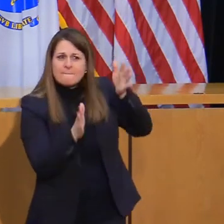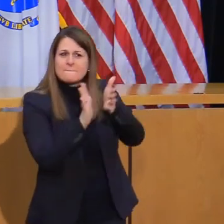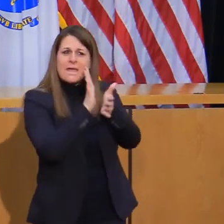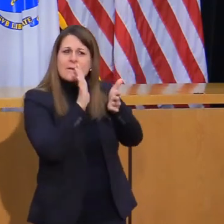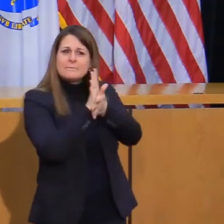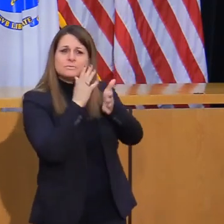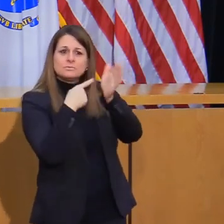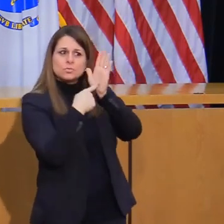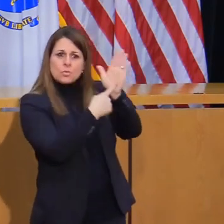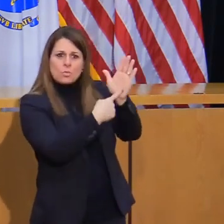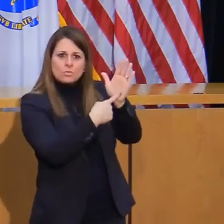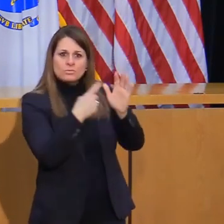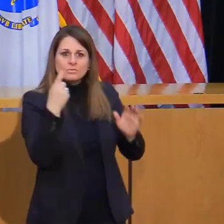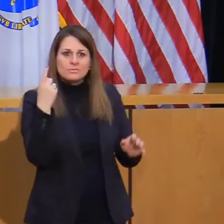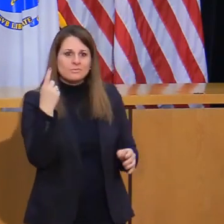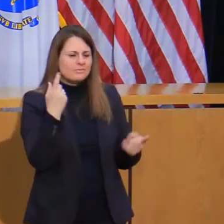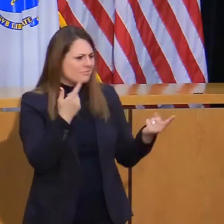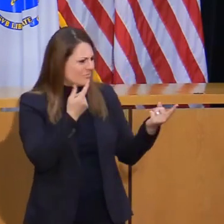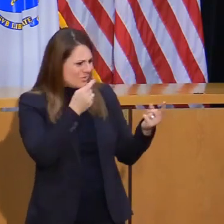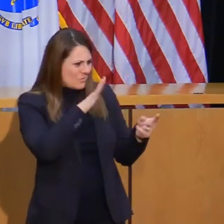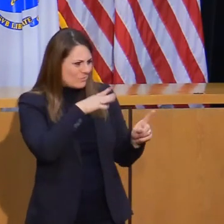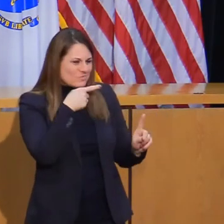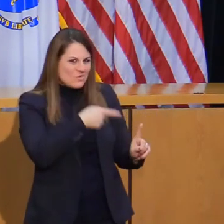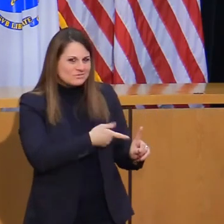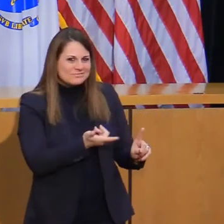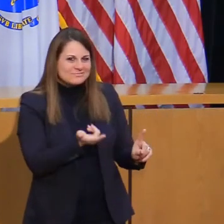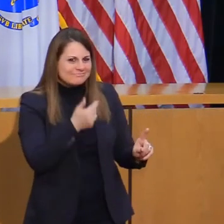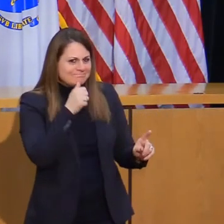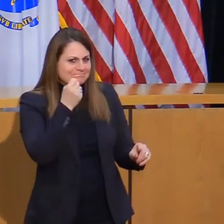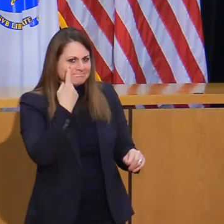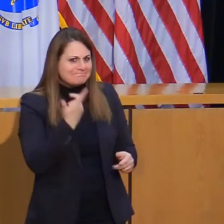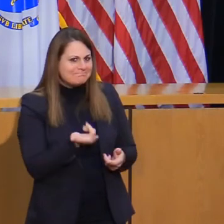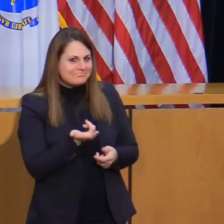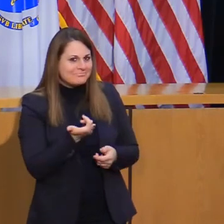Steph, I don't understand the question. When people call,